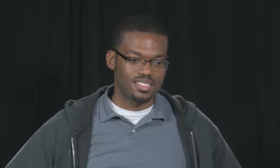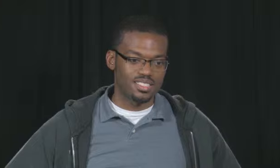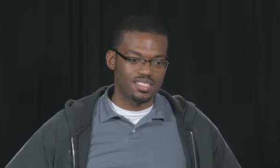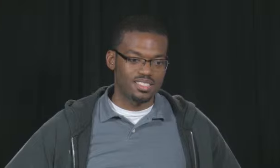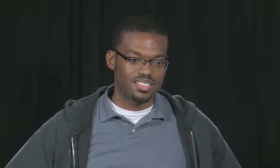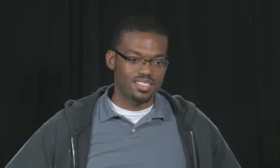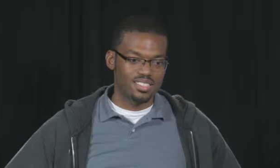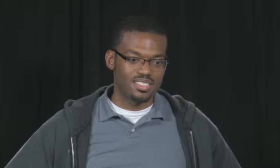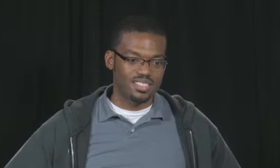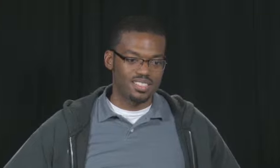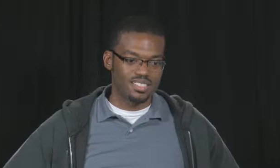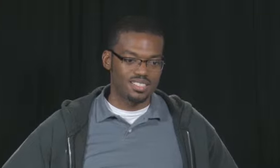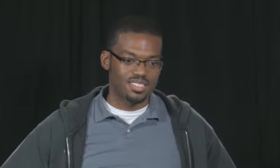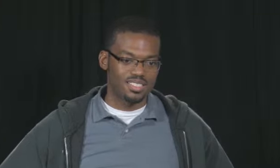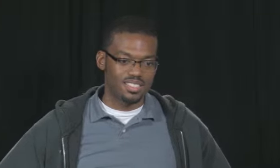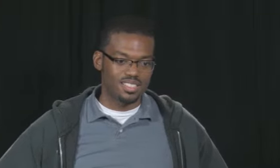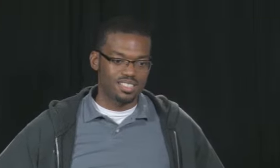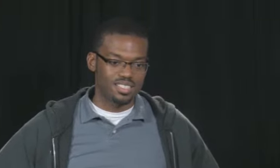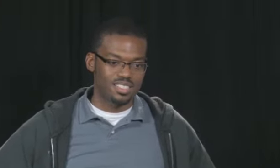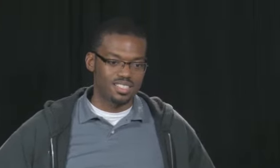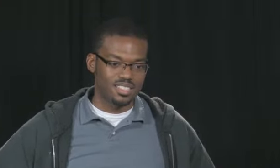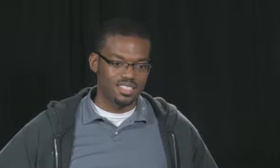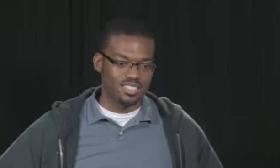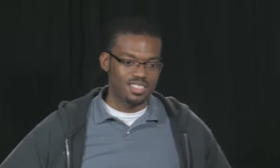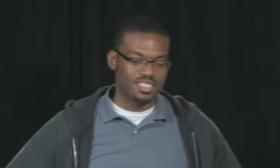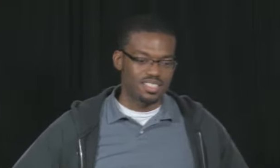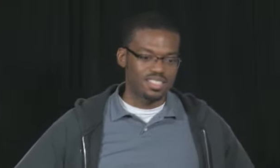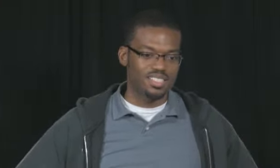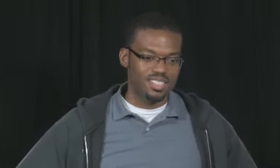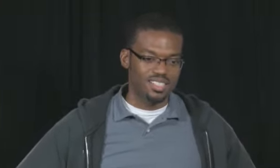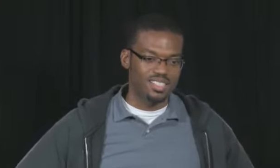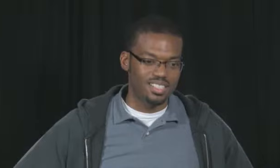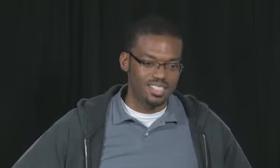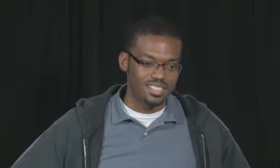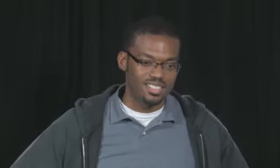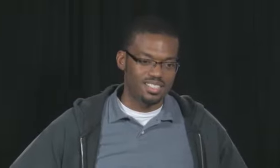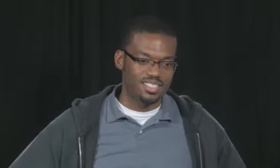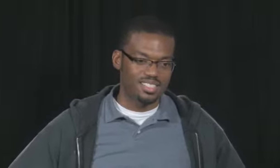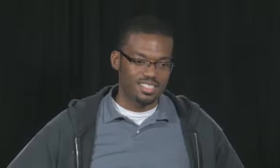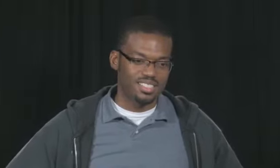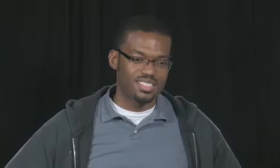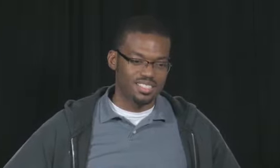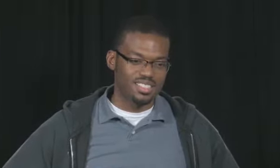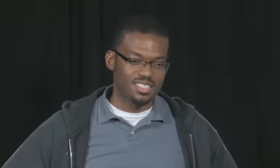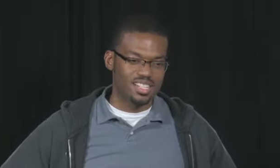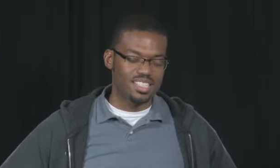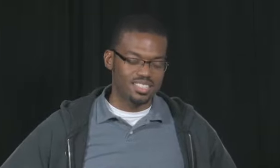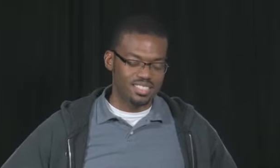poem, we're waiting for some kind of, it's too nebulous, the key isn't clear. I see.